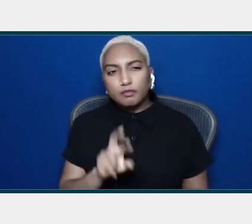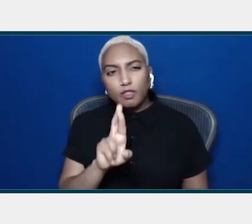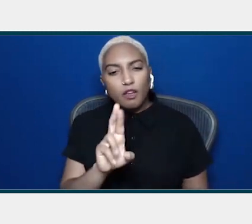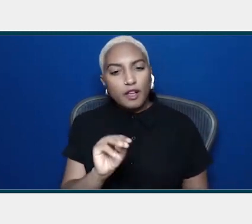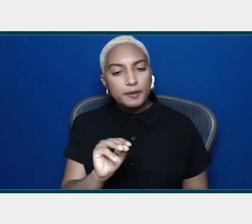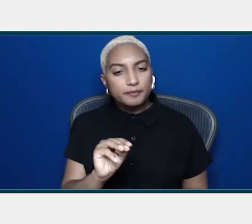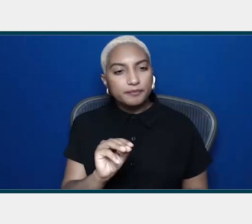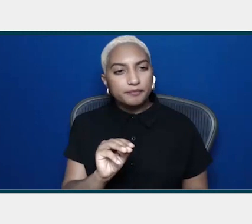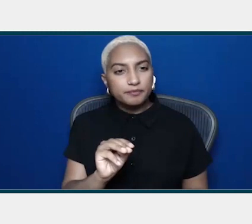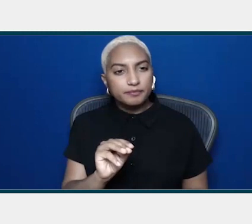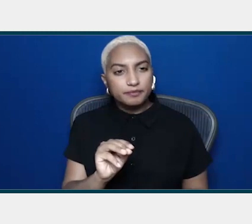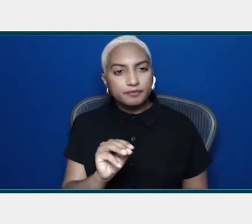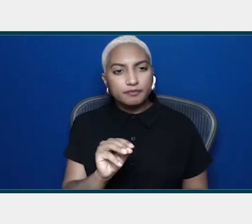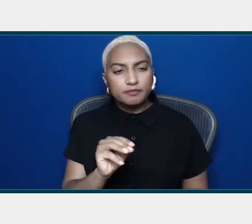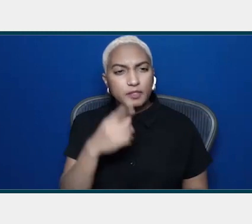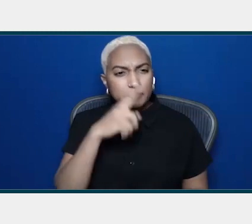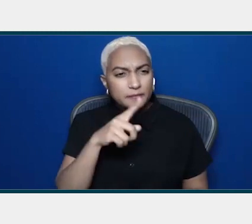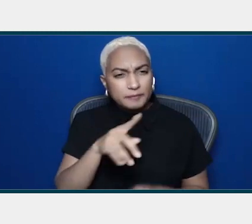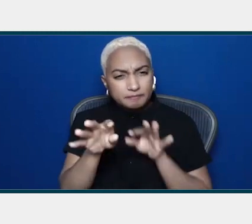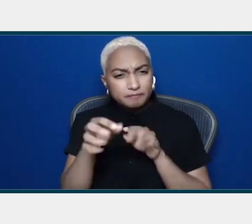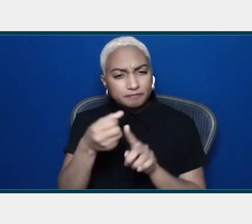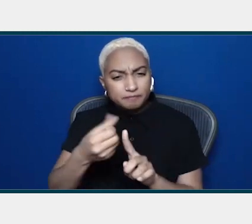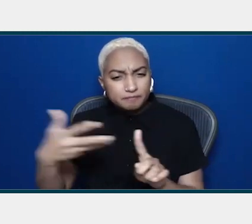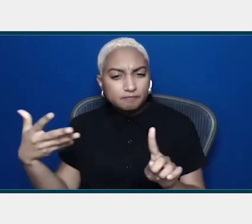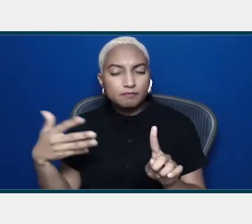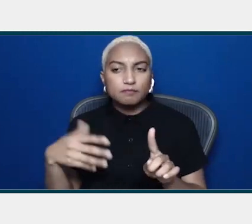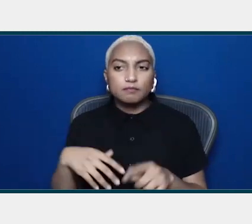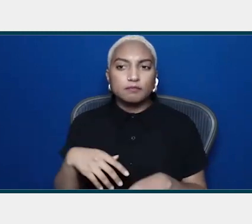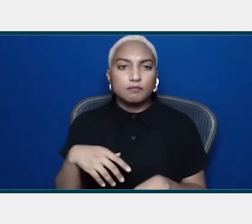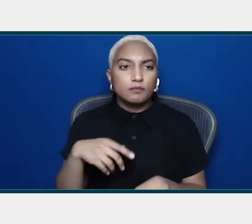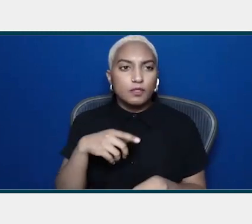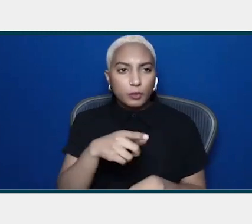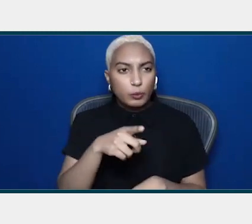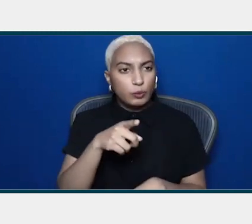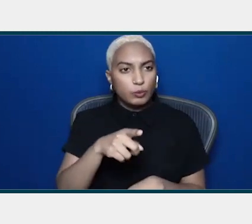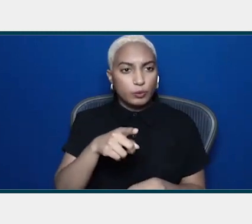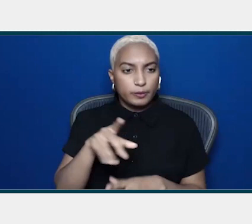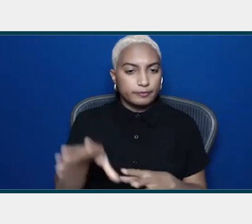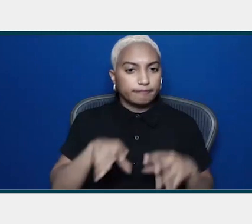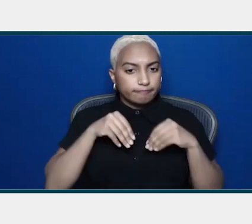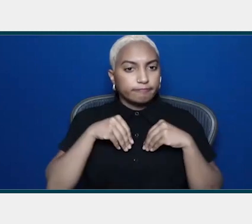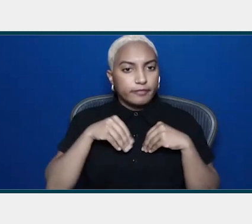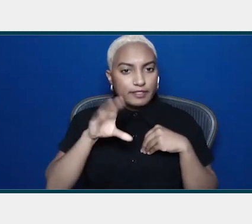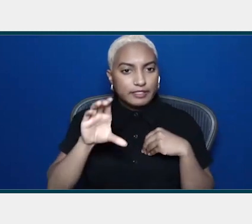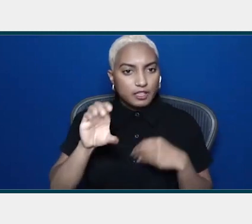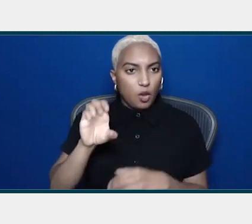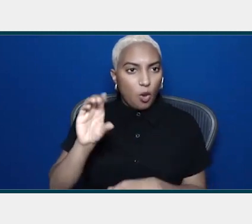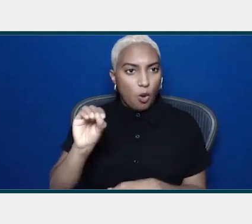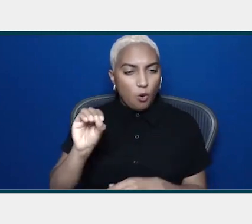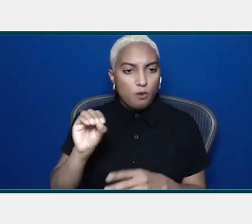was the statement, the impact that Mozzeria wanted to have as it pertains